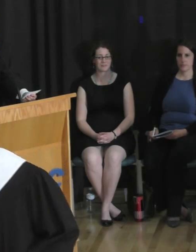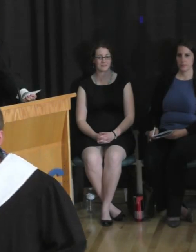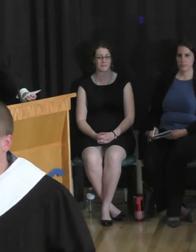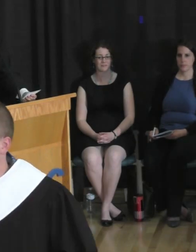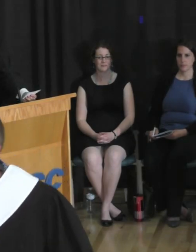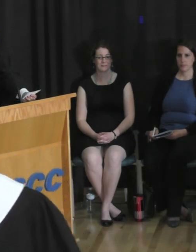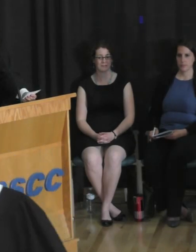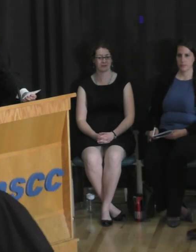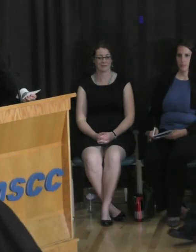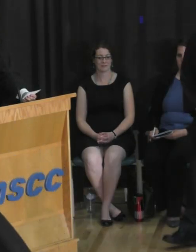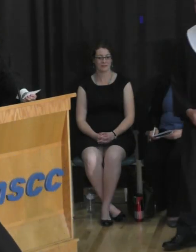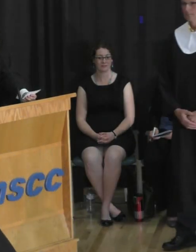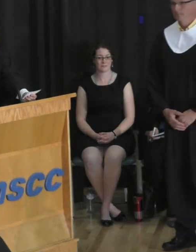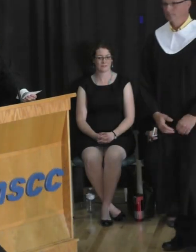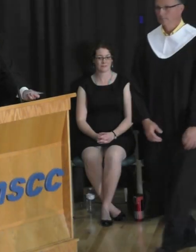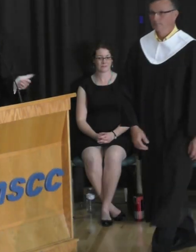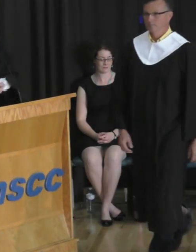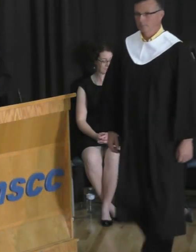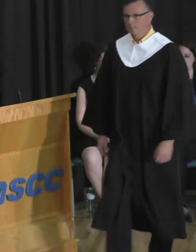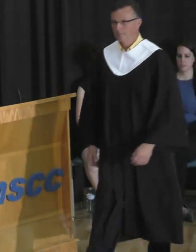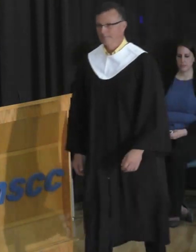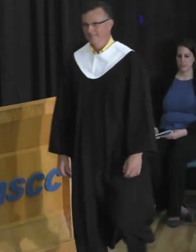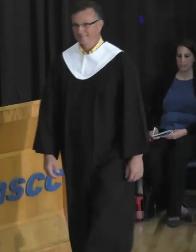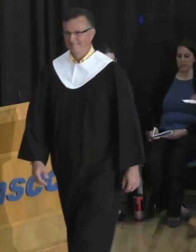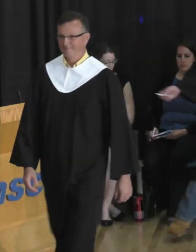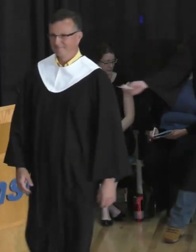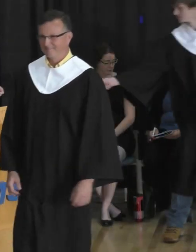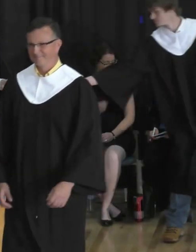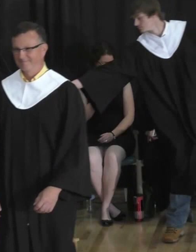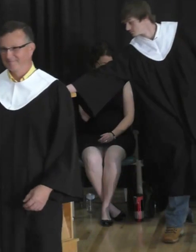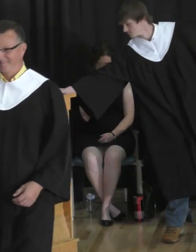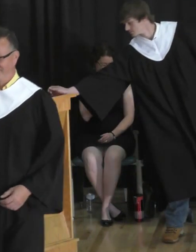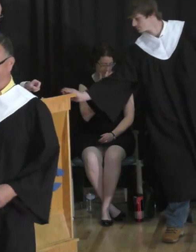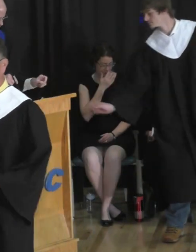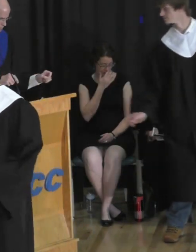Michael Diamond, honors.